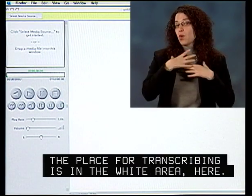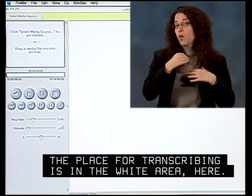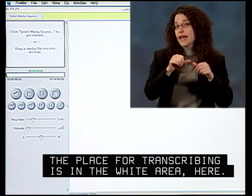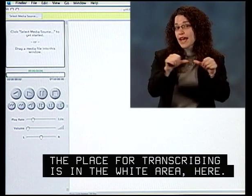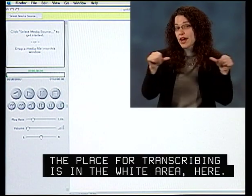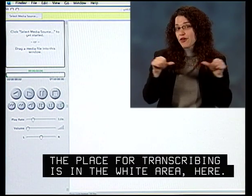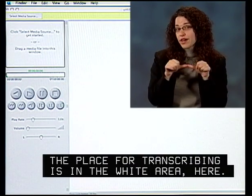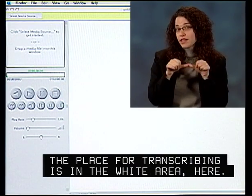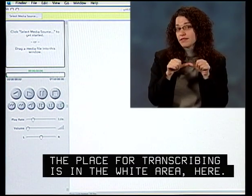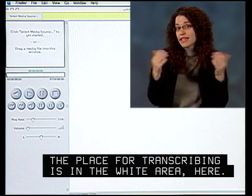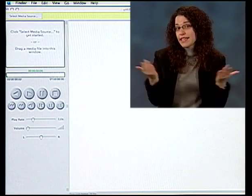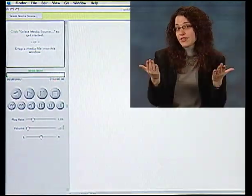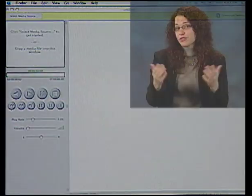white area here.